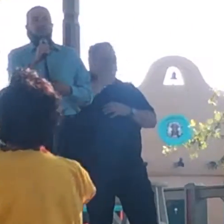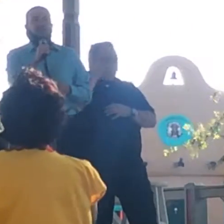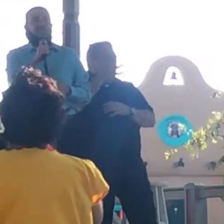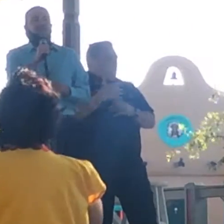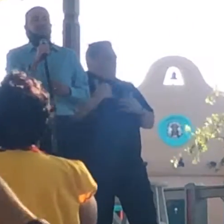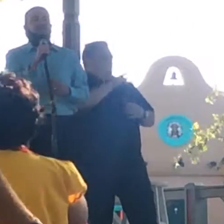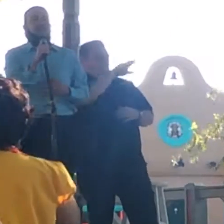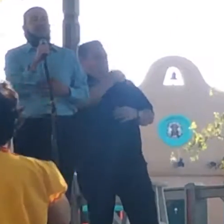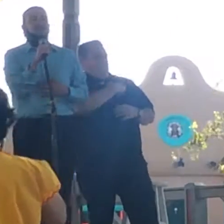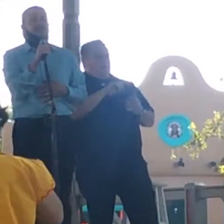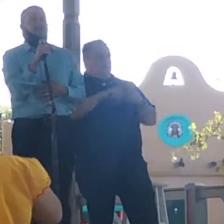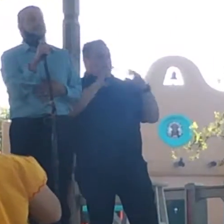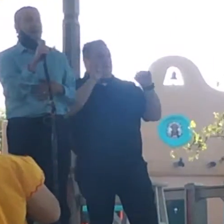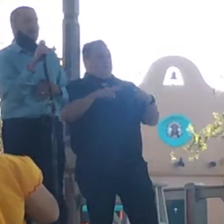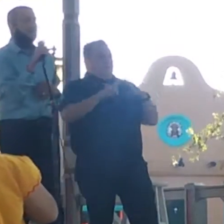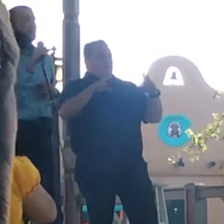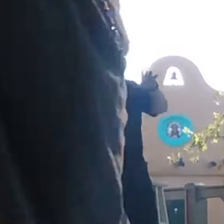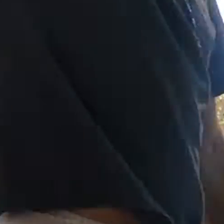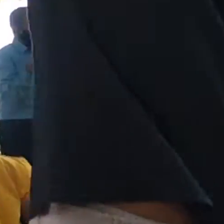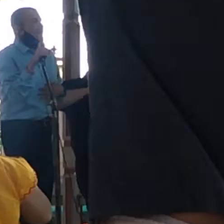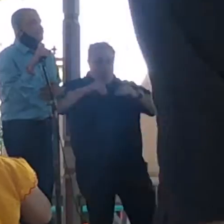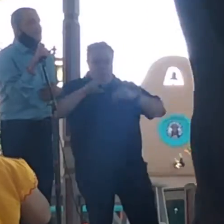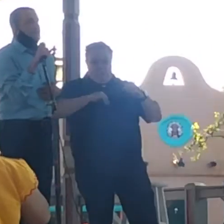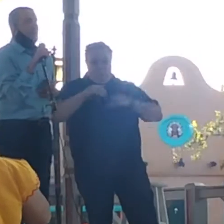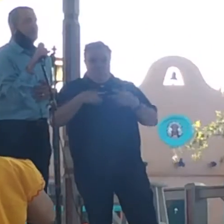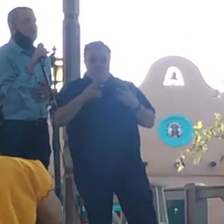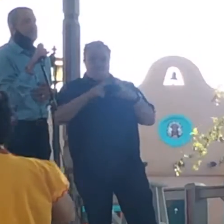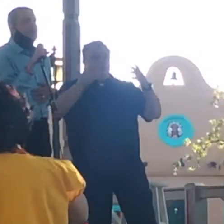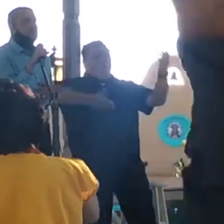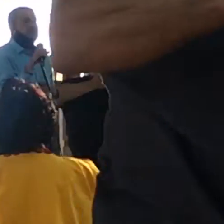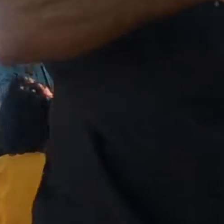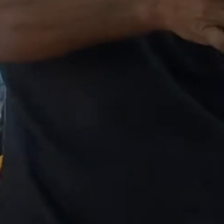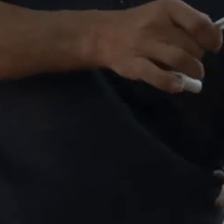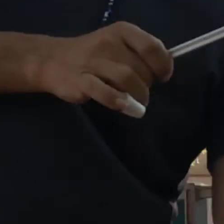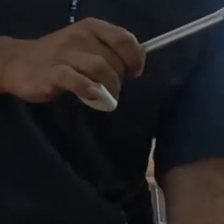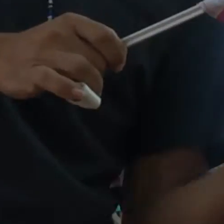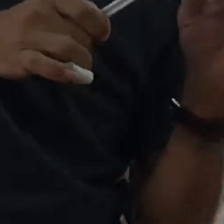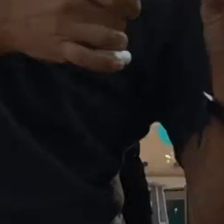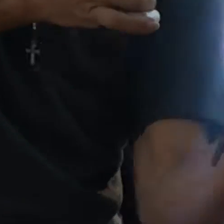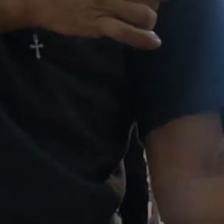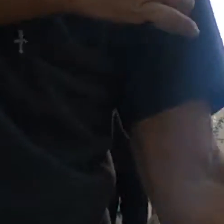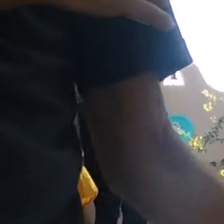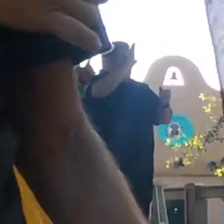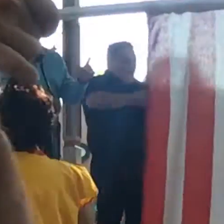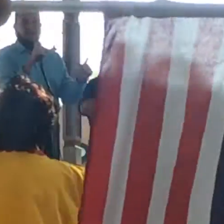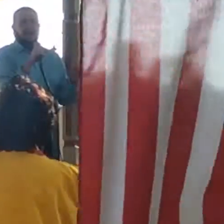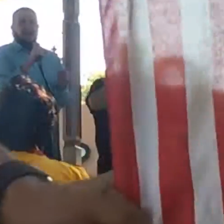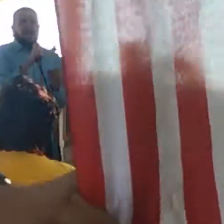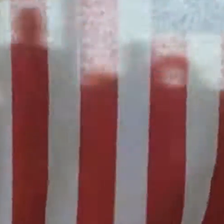beautiful reputation of being a very tolerable and very welcoming community, and that will never